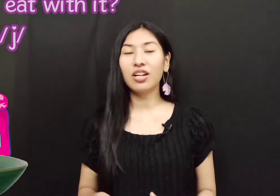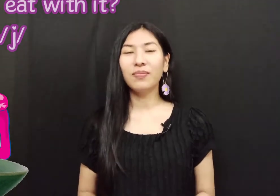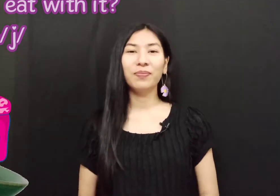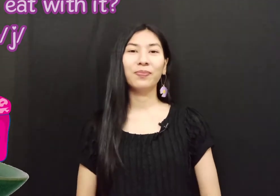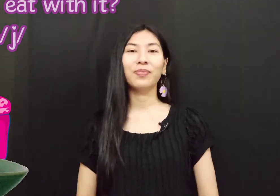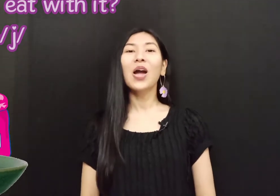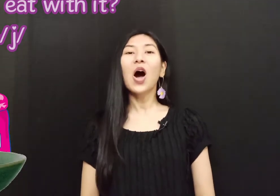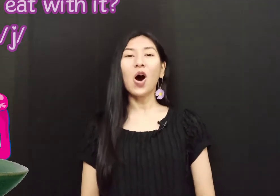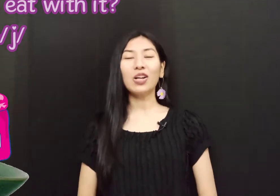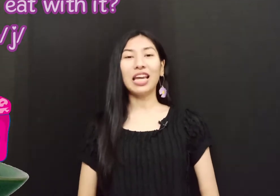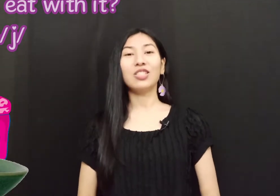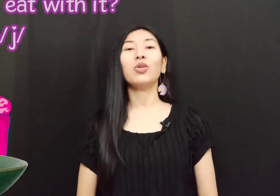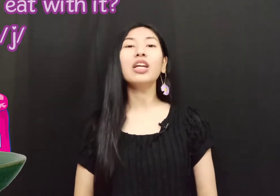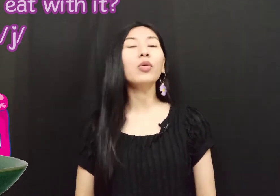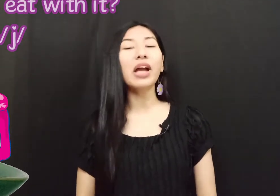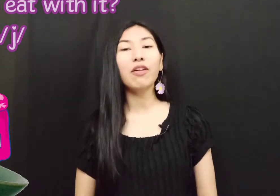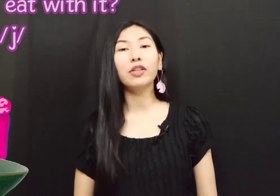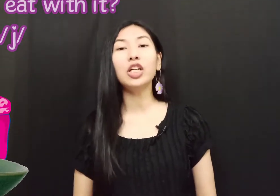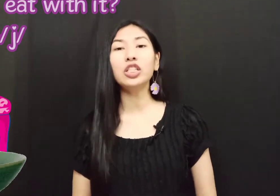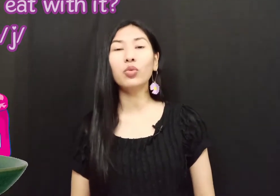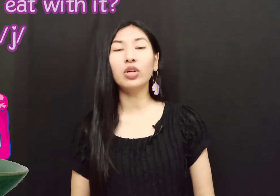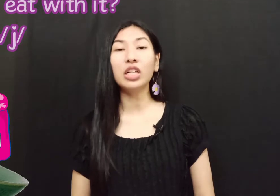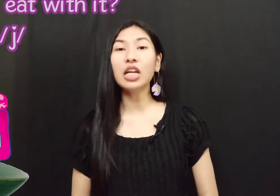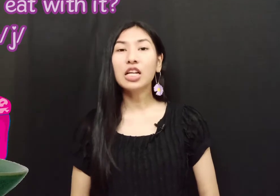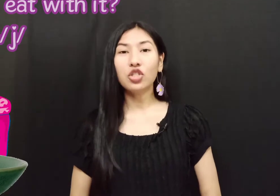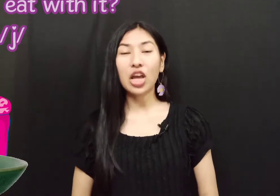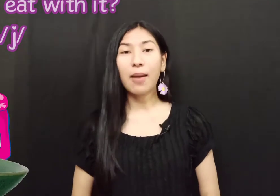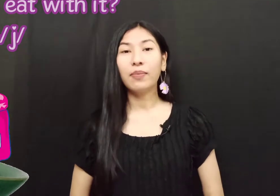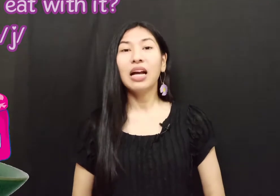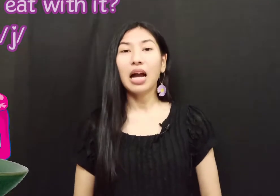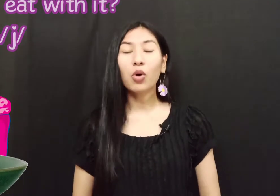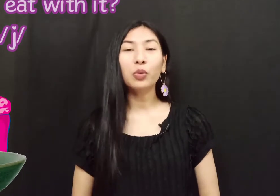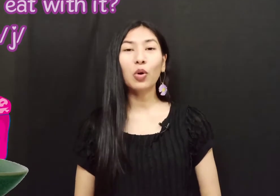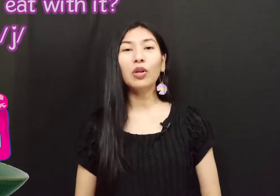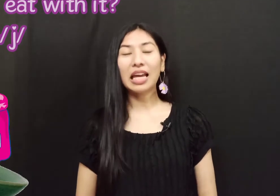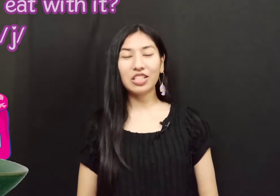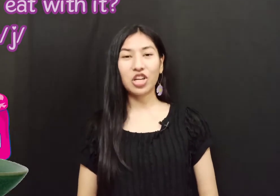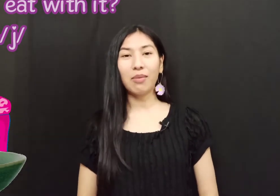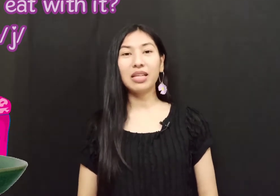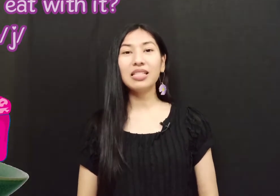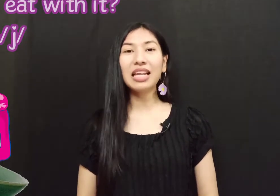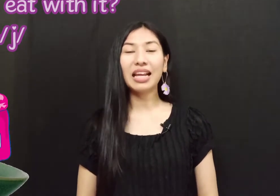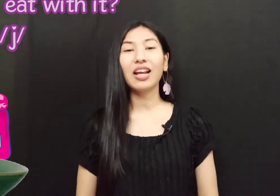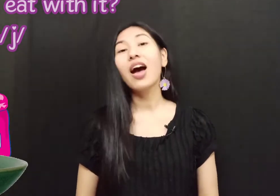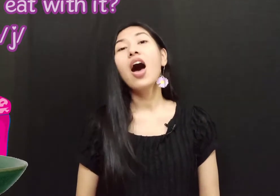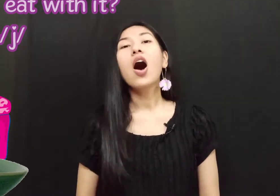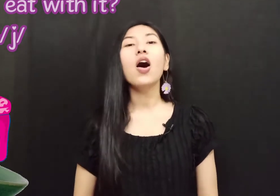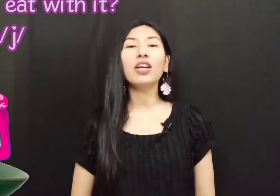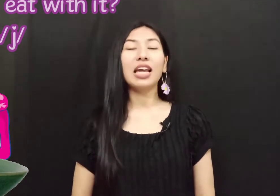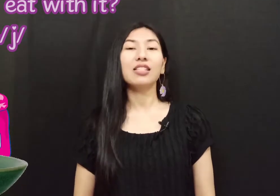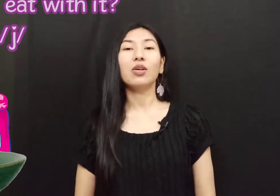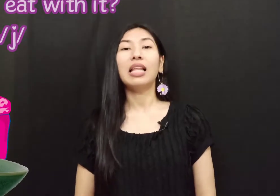J. Okay, so here we have learned the word jam. I hope you all like jam, isn't it? Okay, so